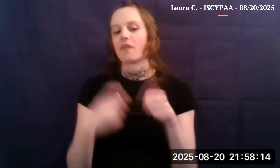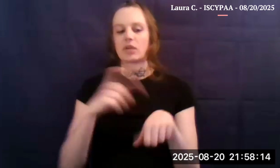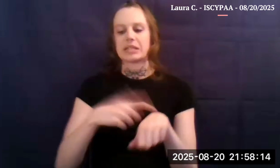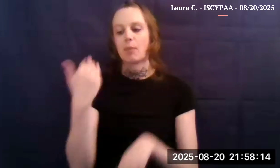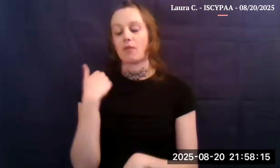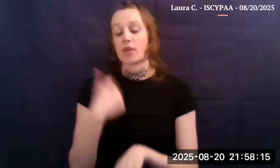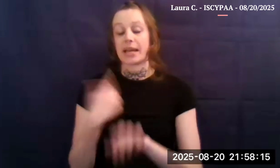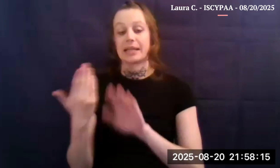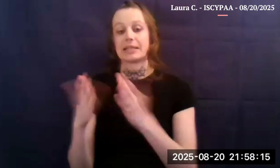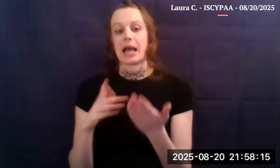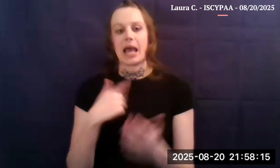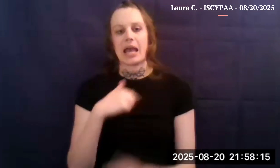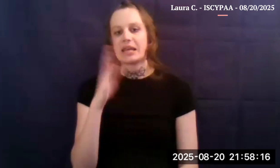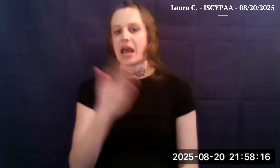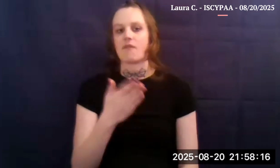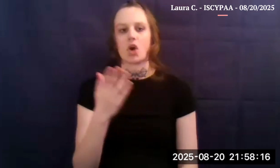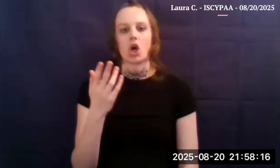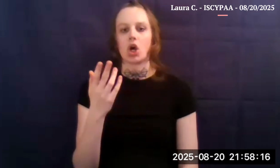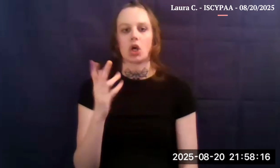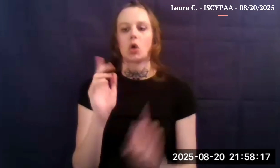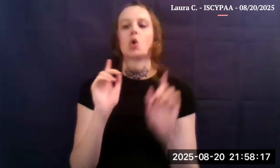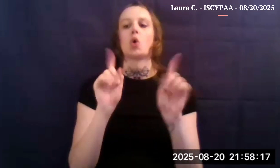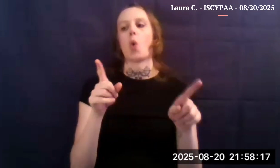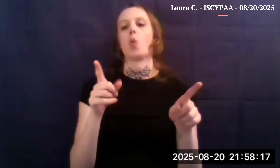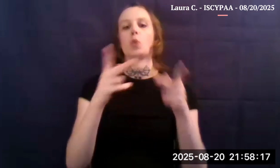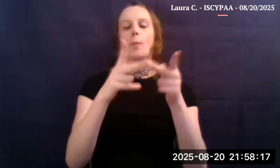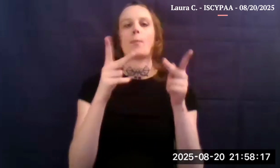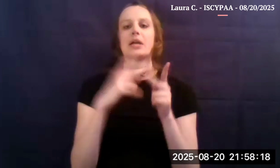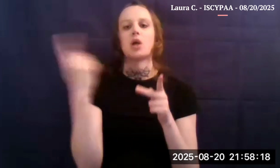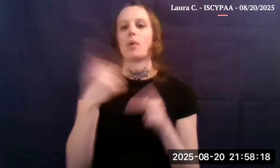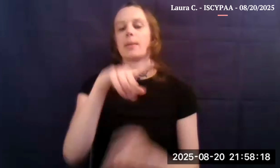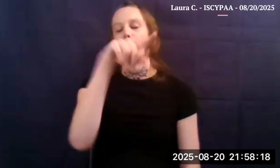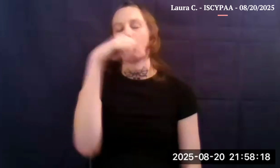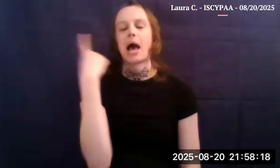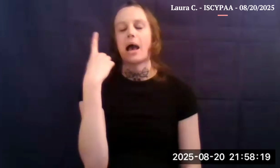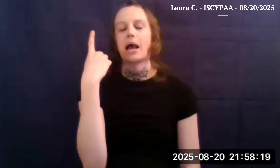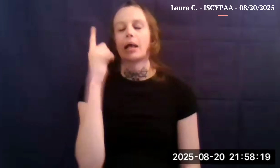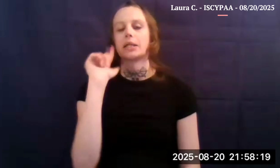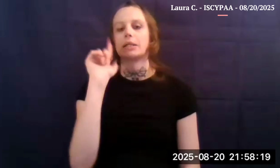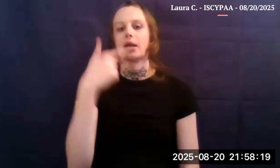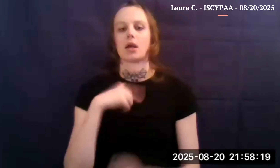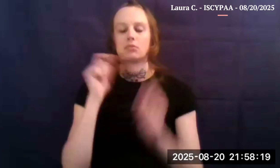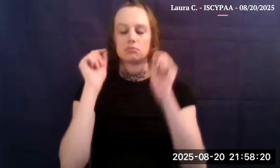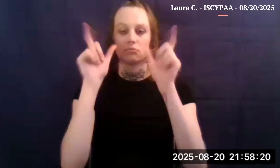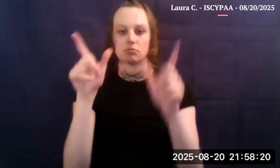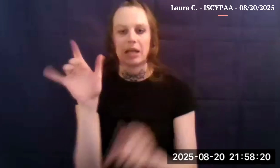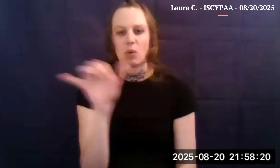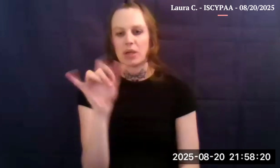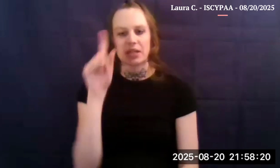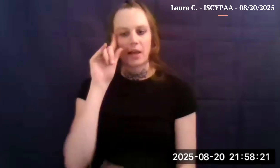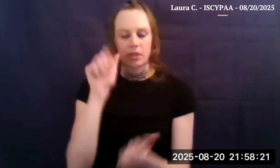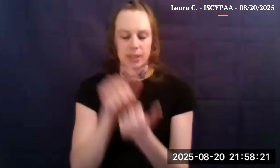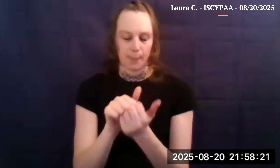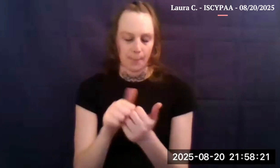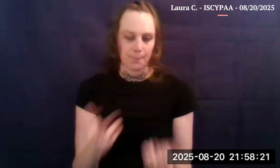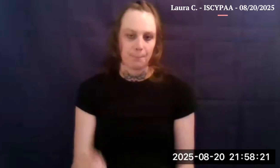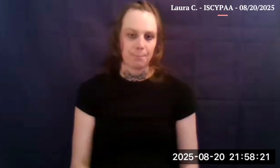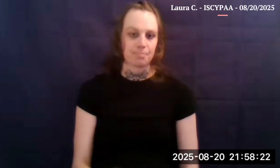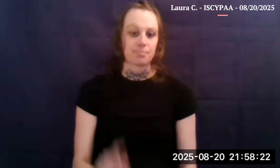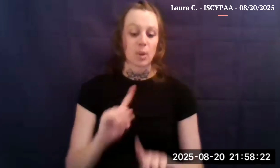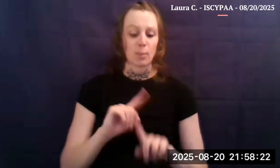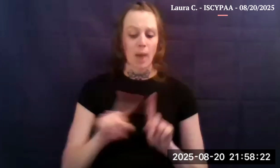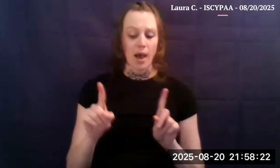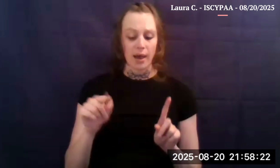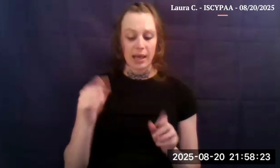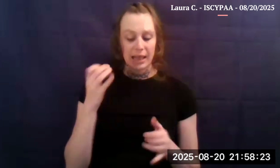I've never went anywhere. Like it was just always black and I would wake up again, it was like falling asleep. But this time